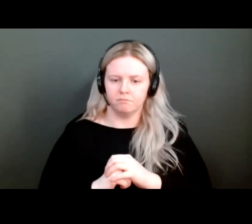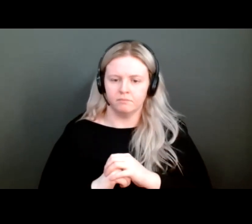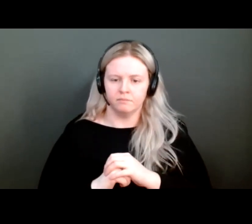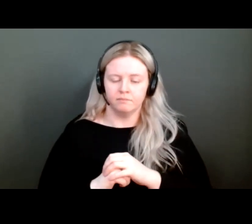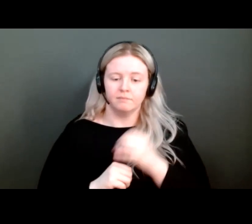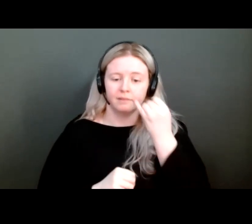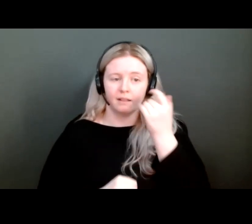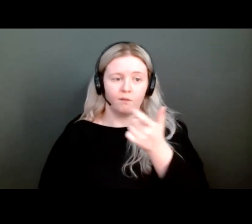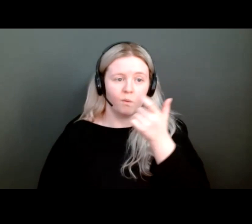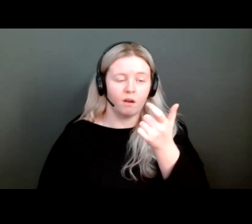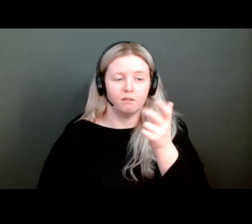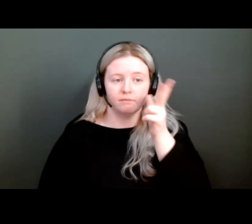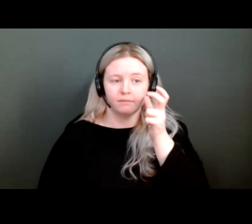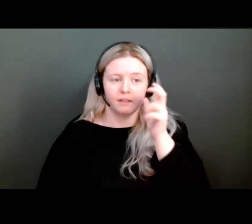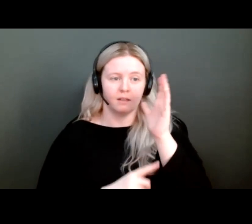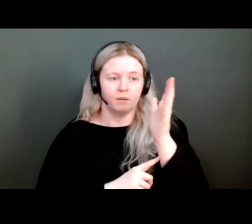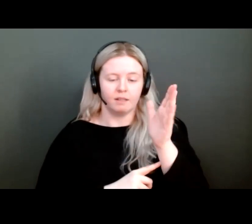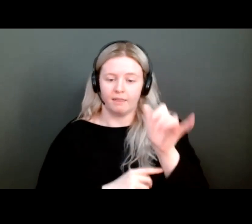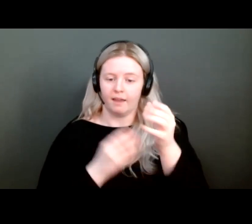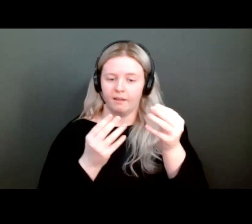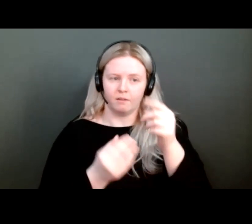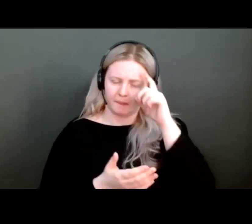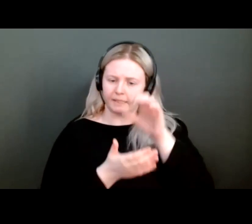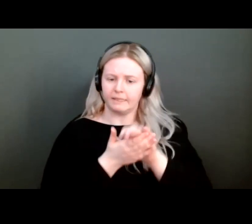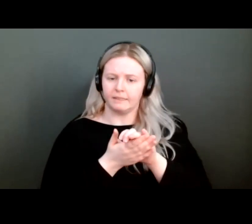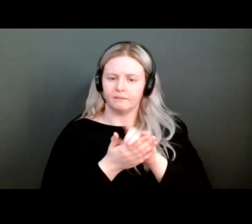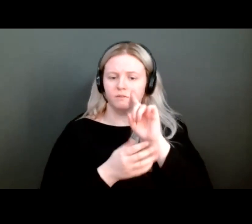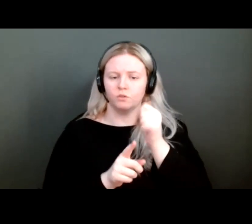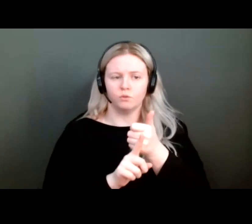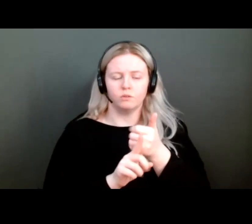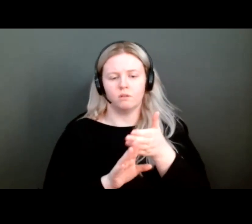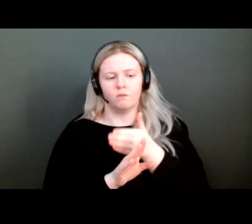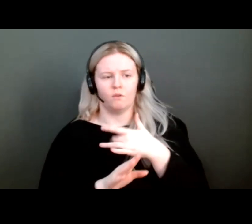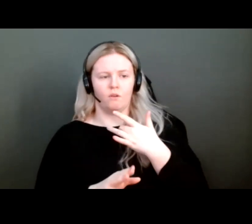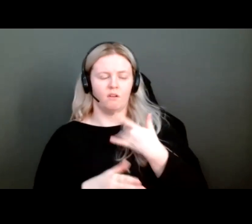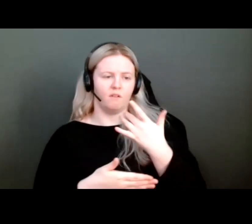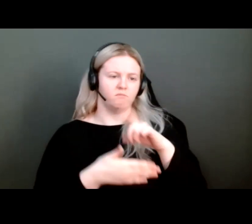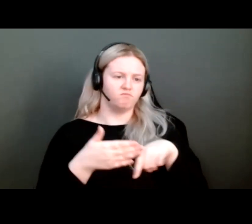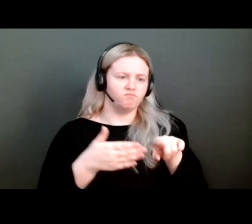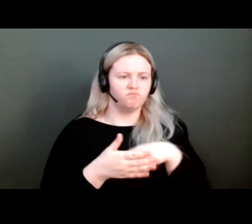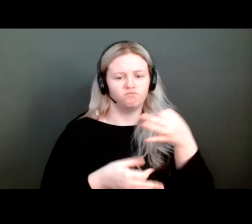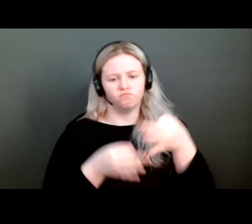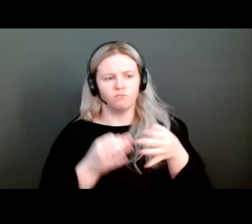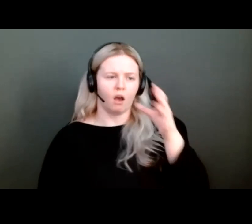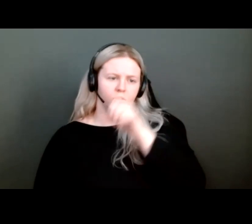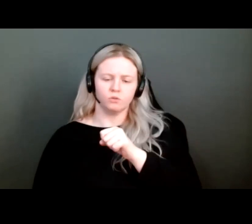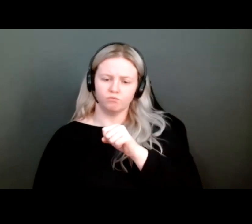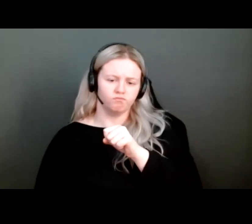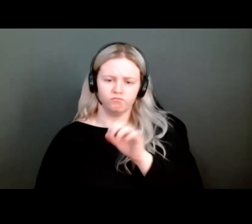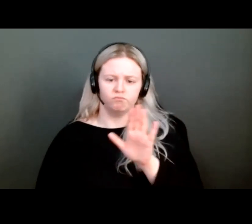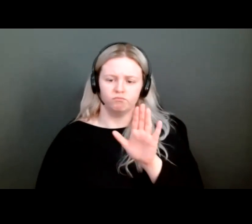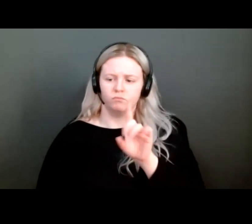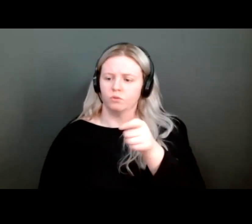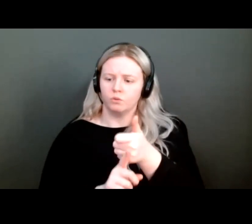shared. I ask that you not prejudge or assume. You do not know how they